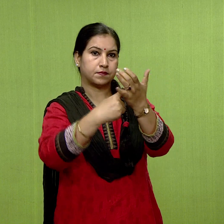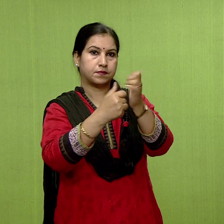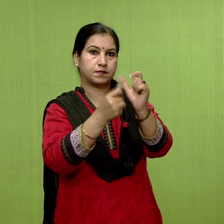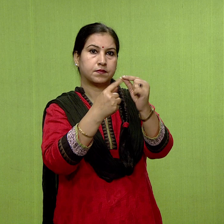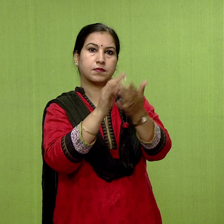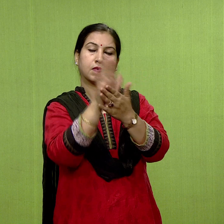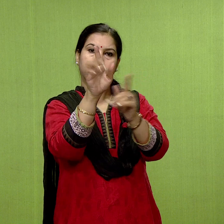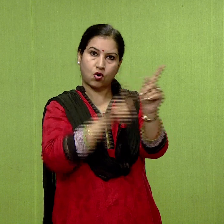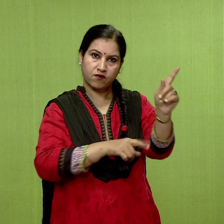First part,